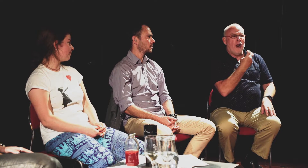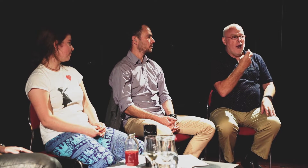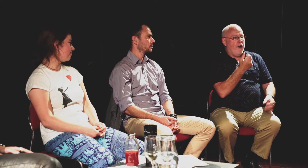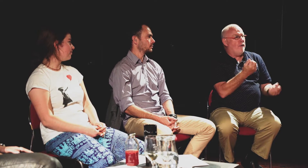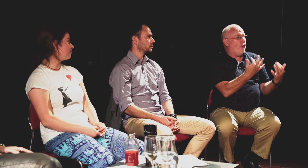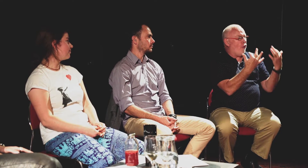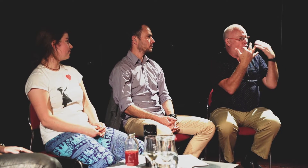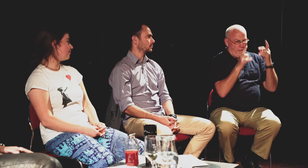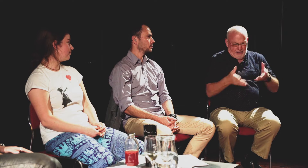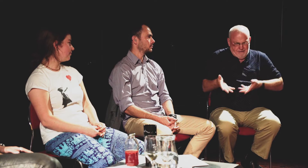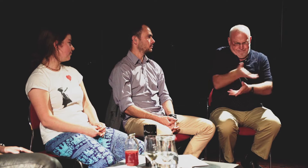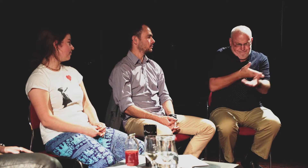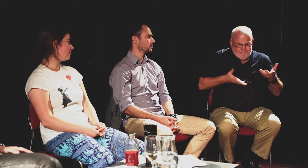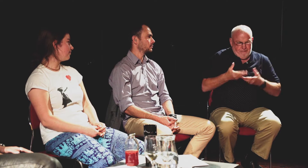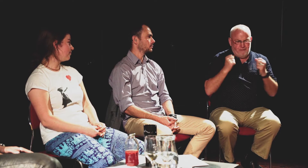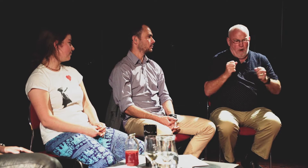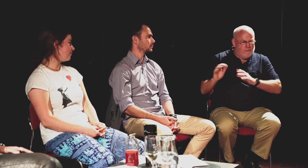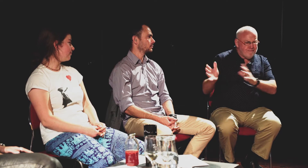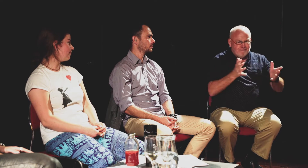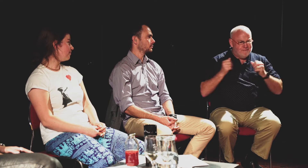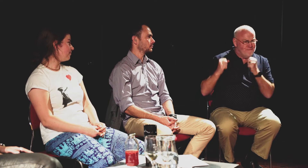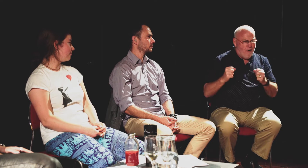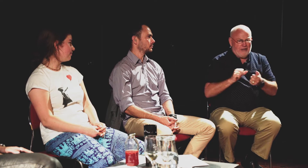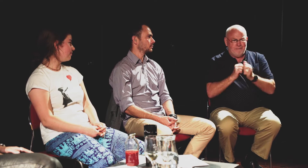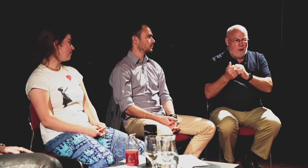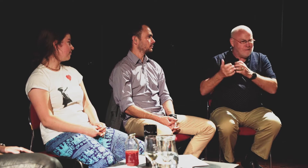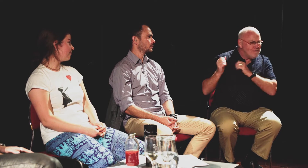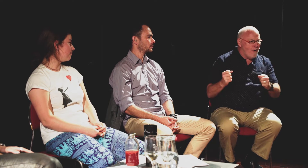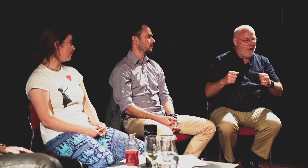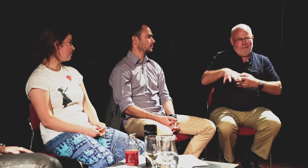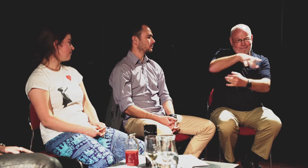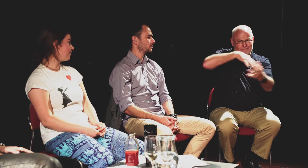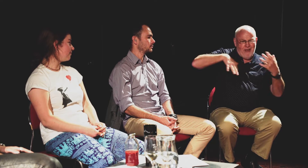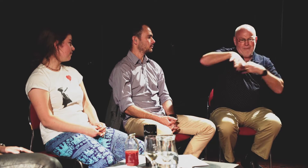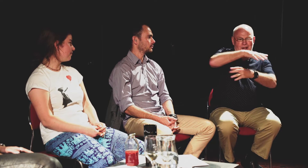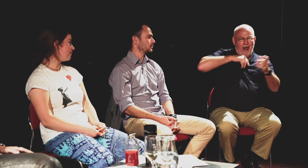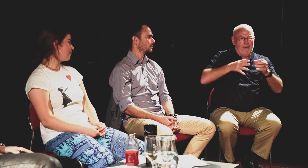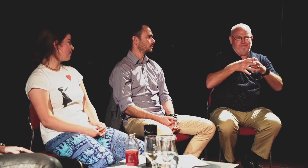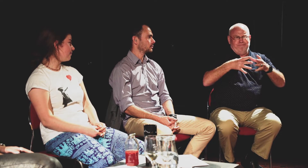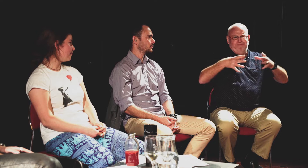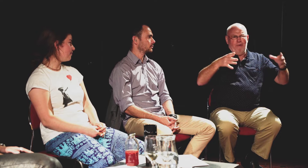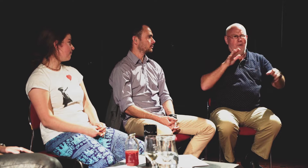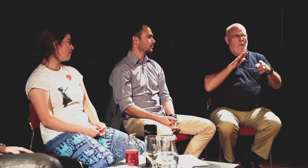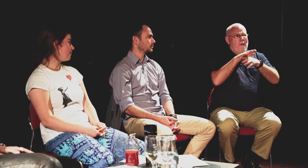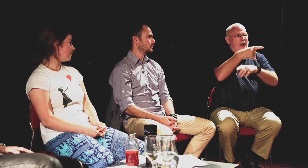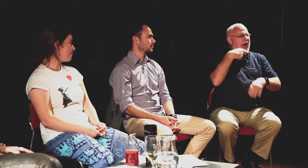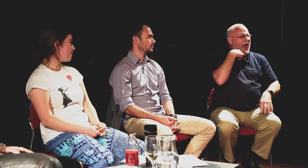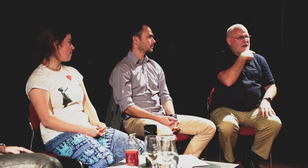of time, because with the teachers we had to lip read and, you know, use oral language, but sports and all those sorts of things, we had a huge group of deaf children,